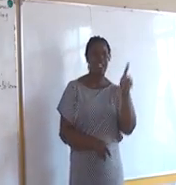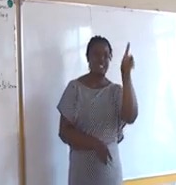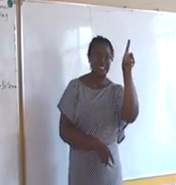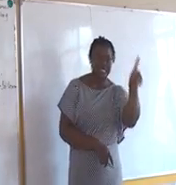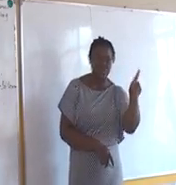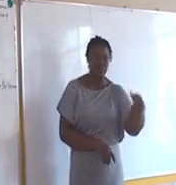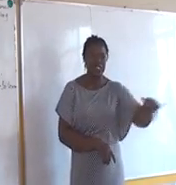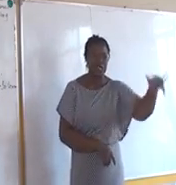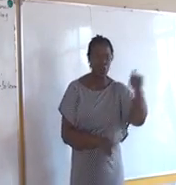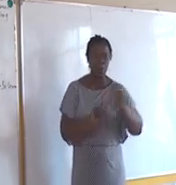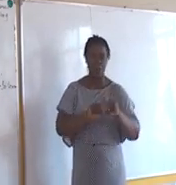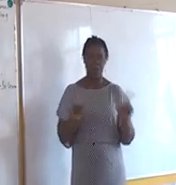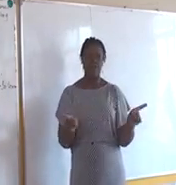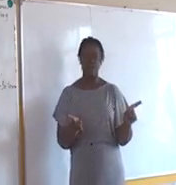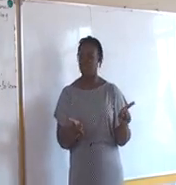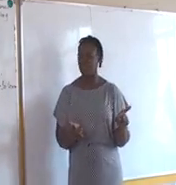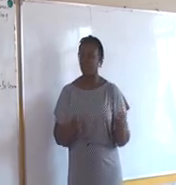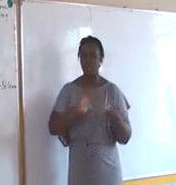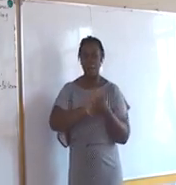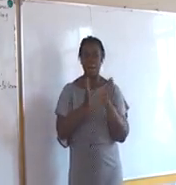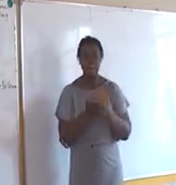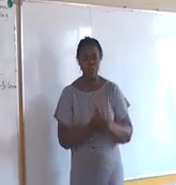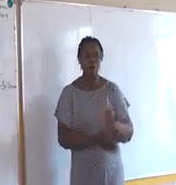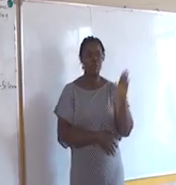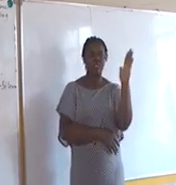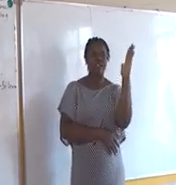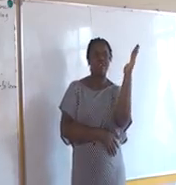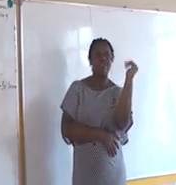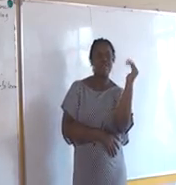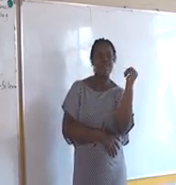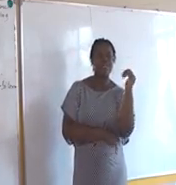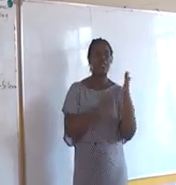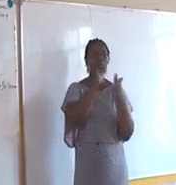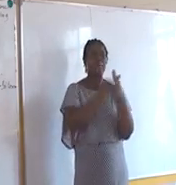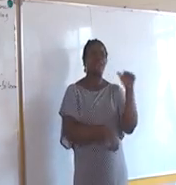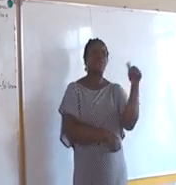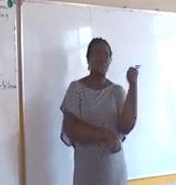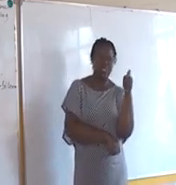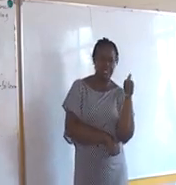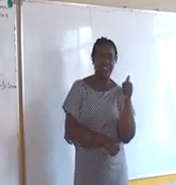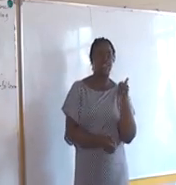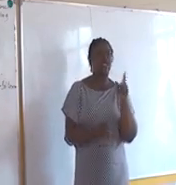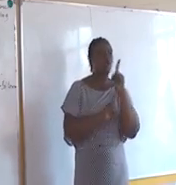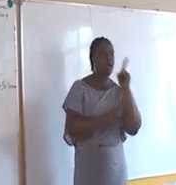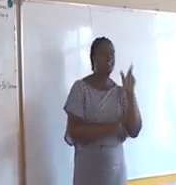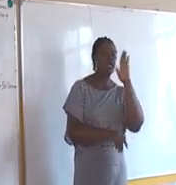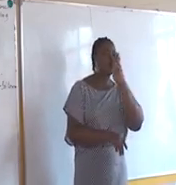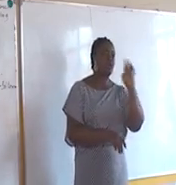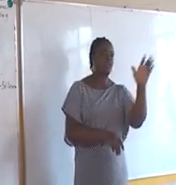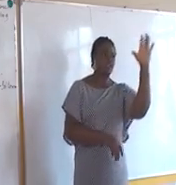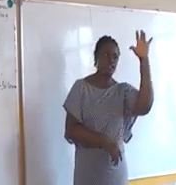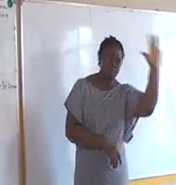D, which is the common difference, is 15 minus 10, and that gives us